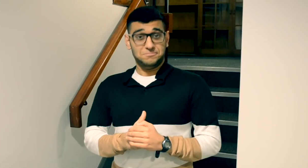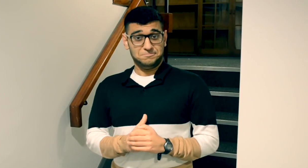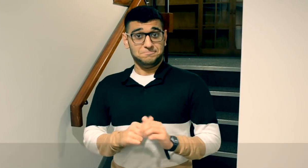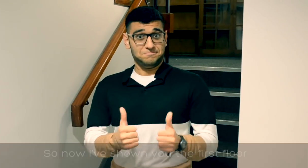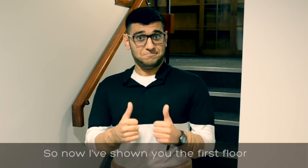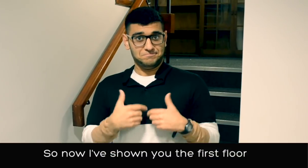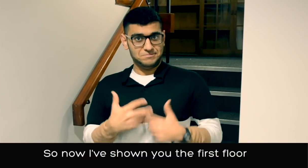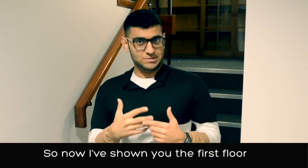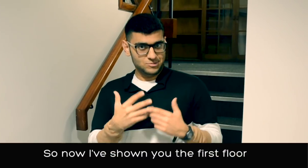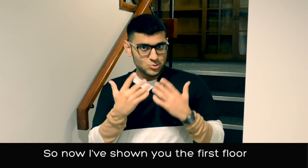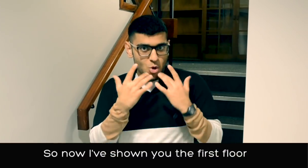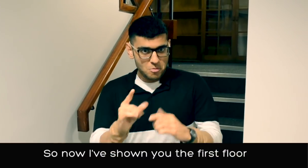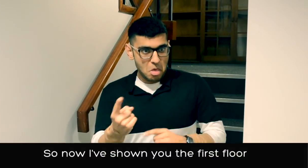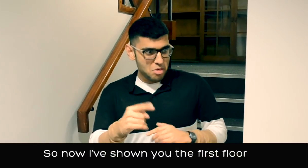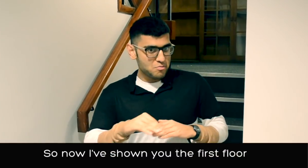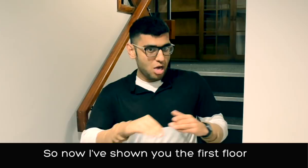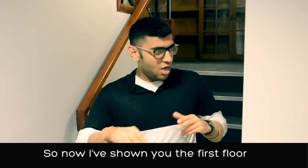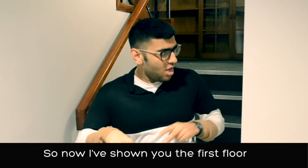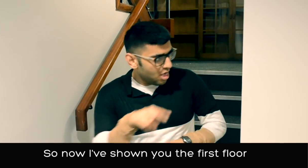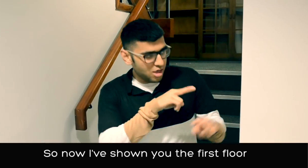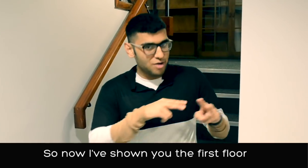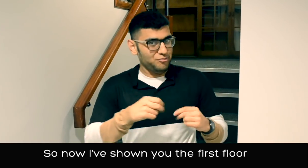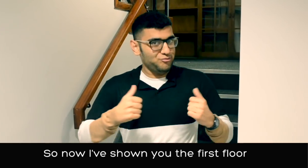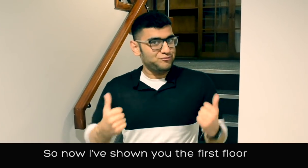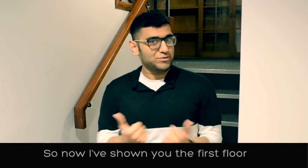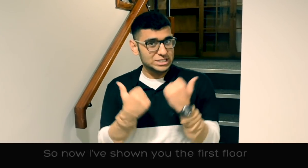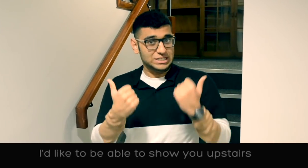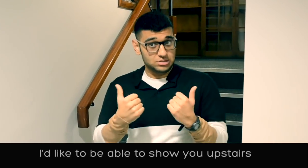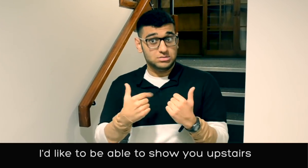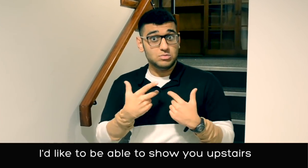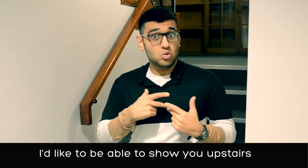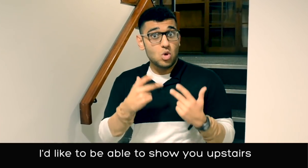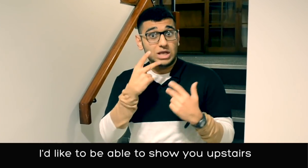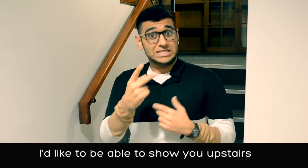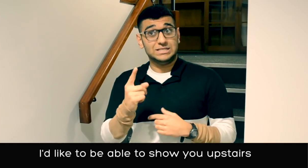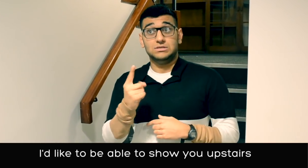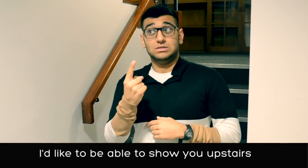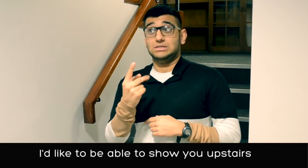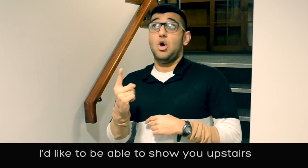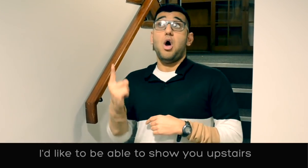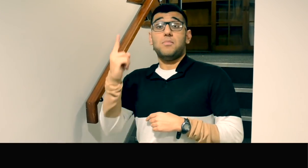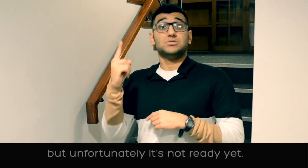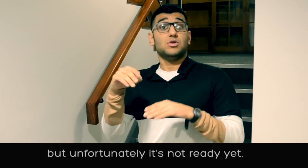So now I've shown you the first floor. I'd like to be able to show you upstairs, but unfortunately it's not ready yet.